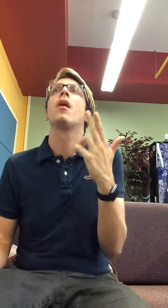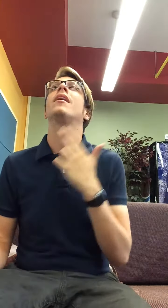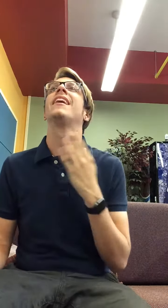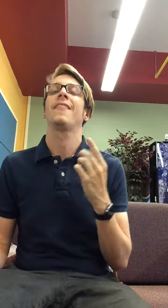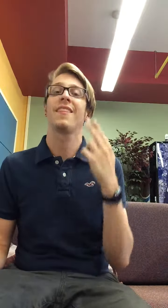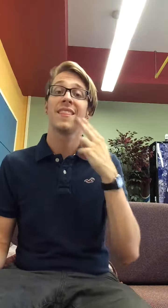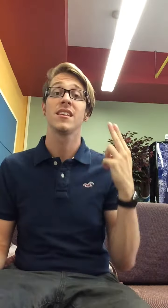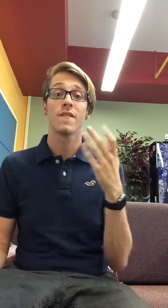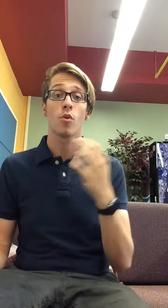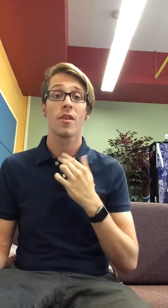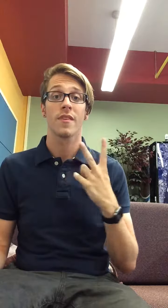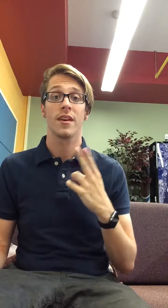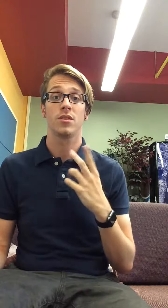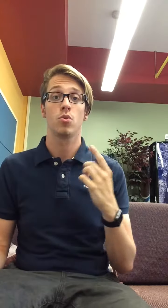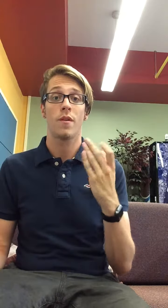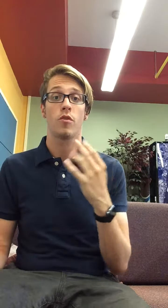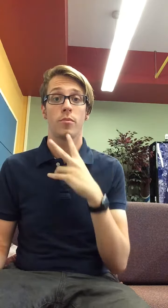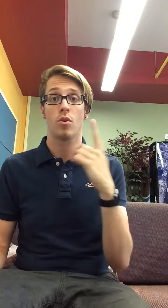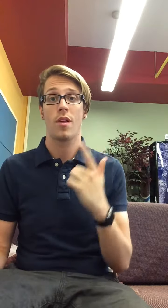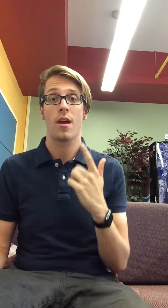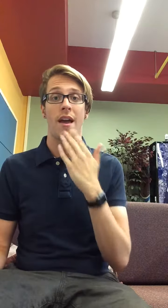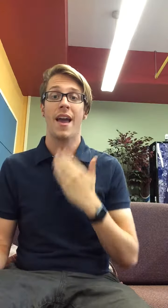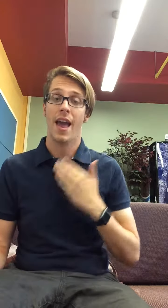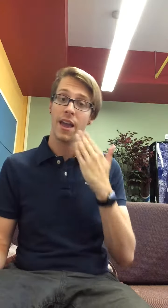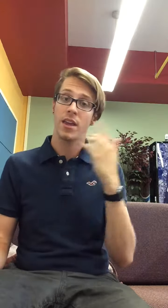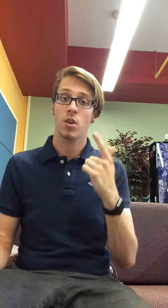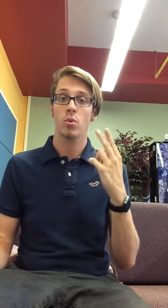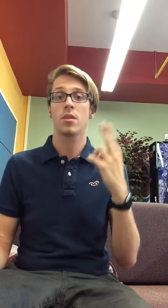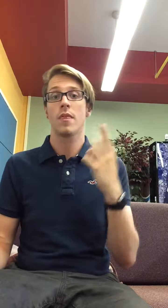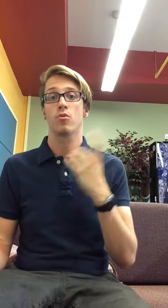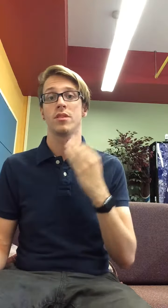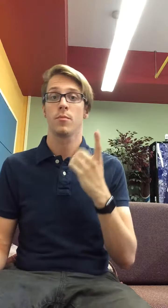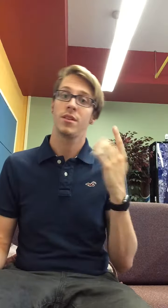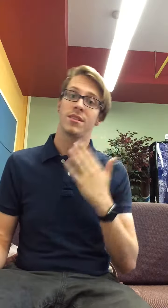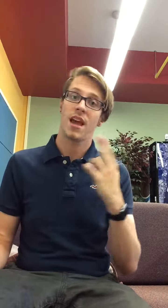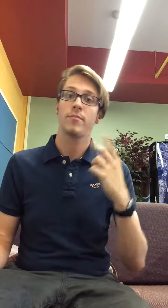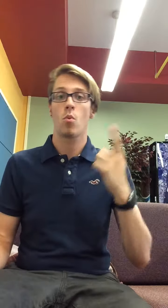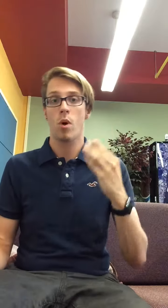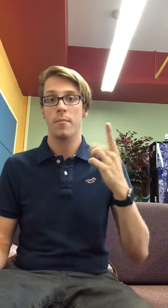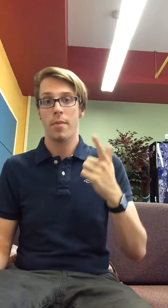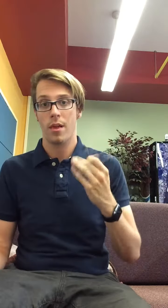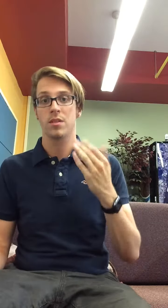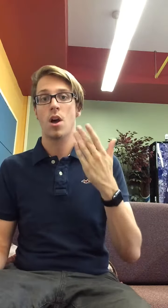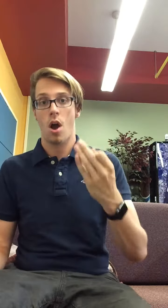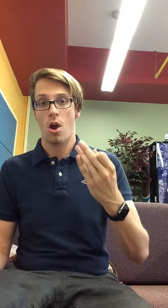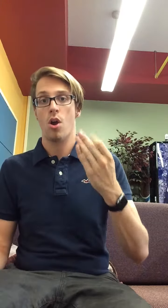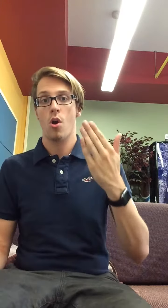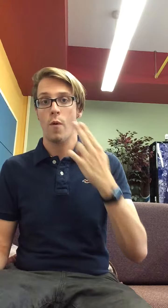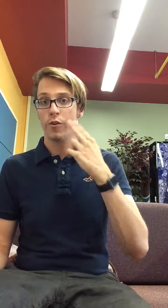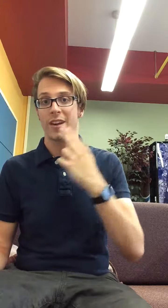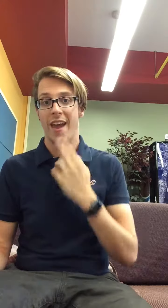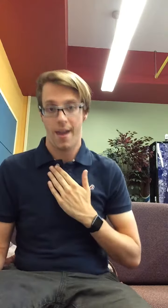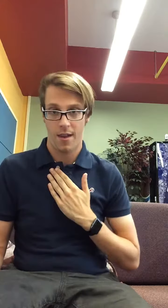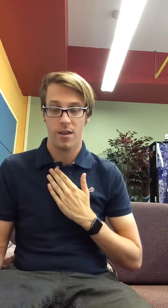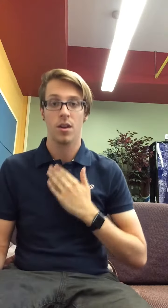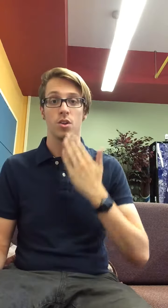things into our formula. A equals the principal times 1 plus r over k to the kt.